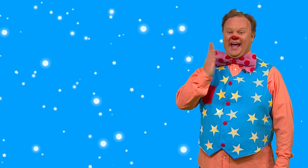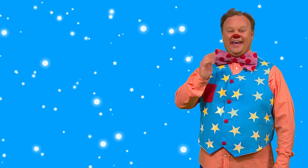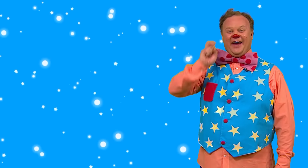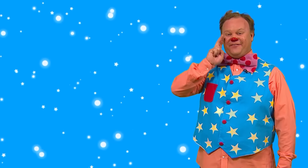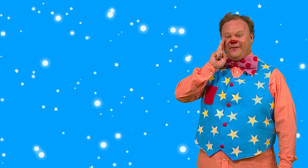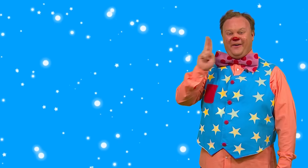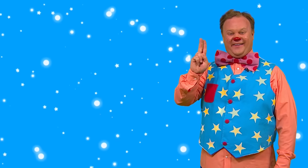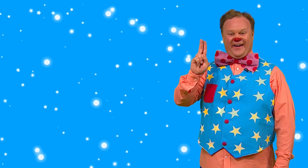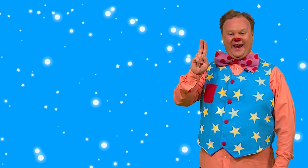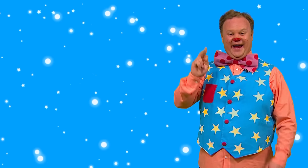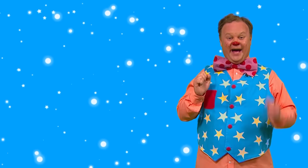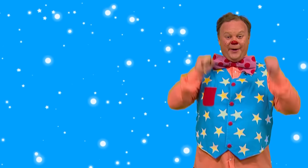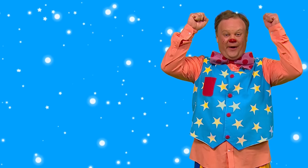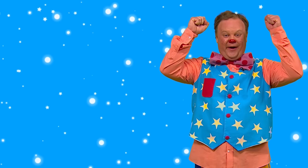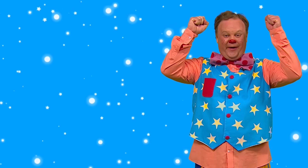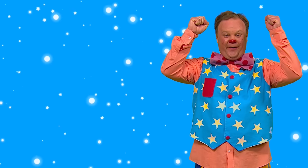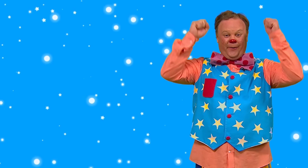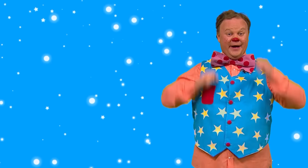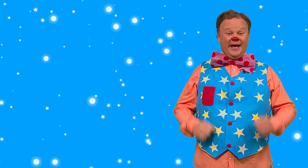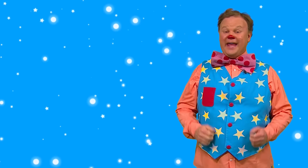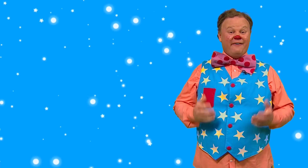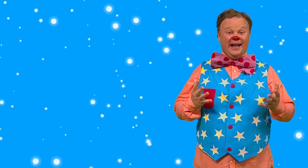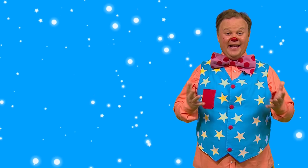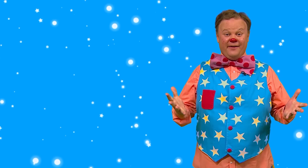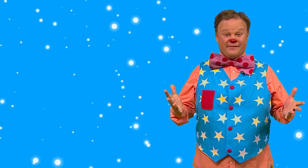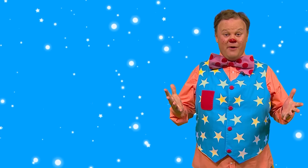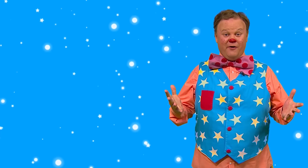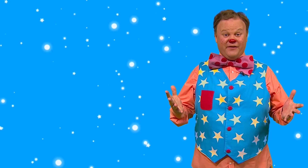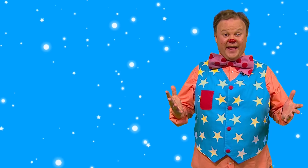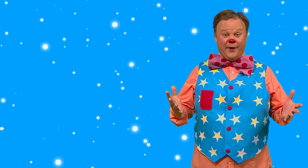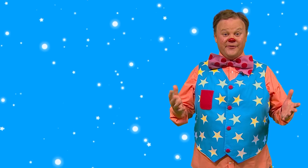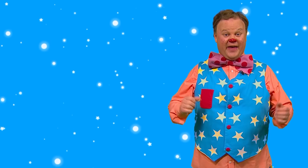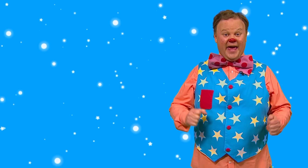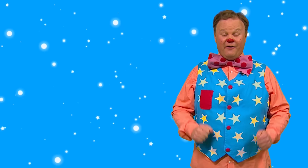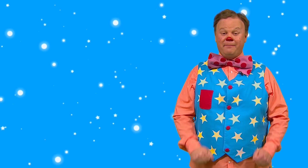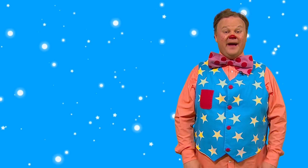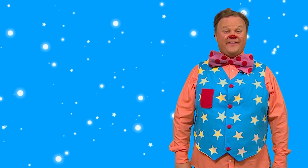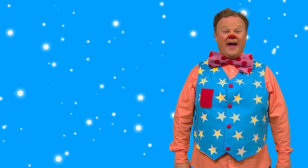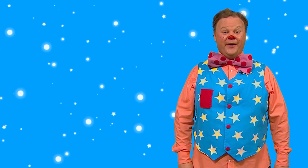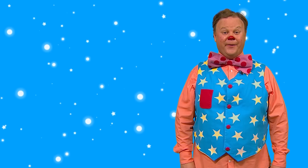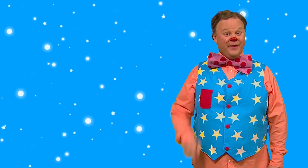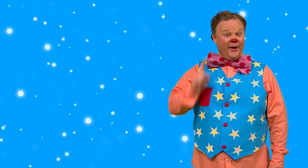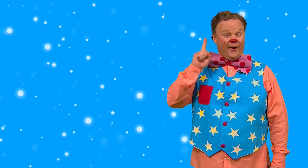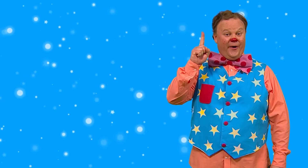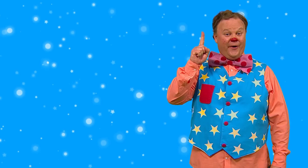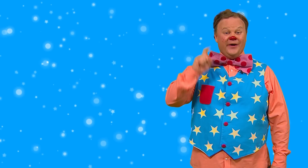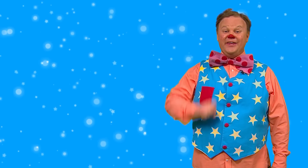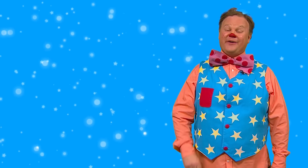Thank you for watching! Woohoo! There are lots more videos here on my channel. Or you can